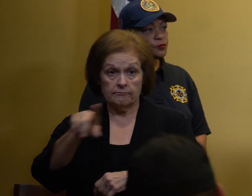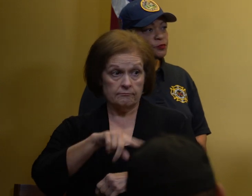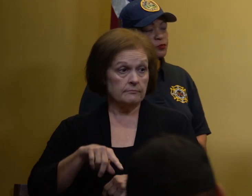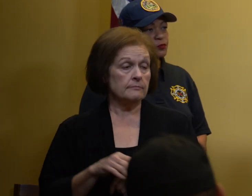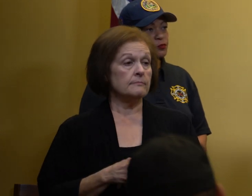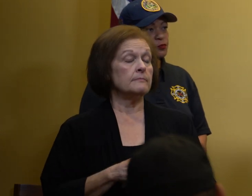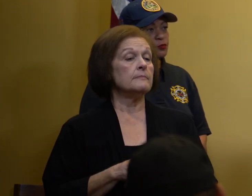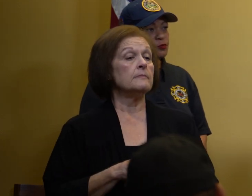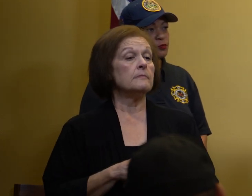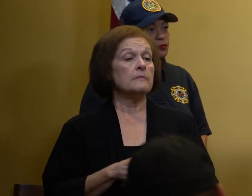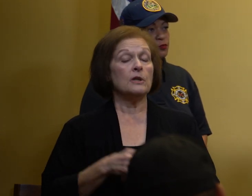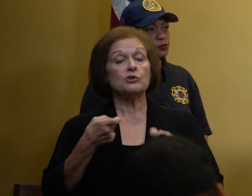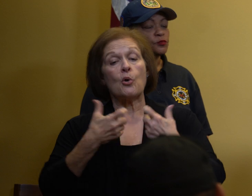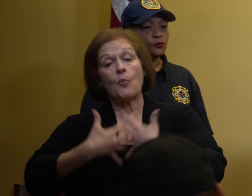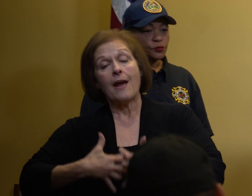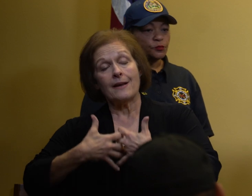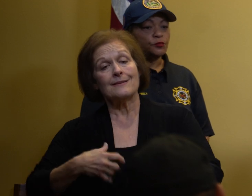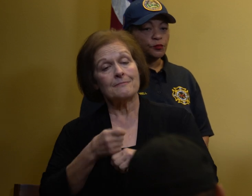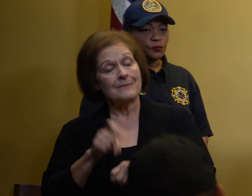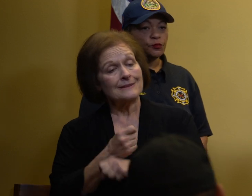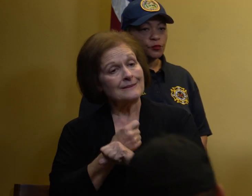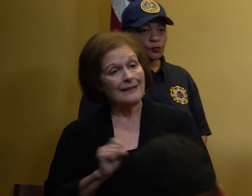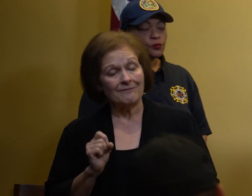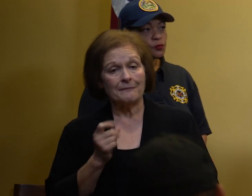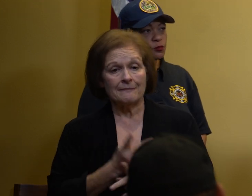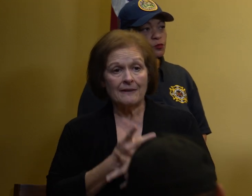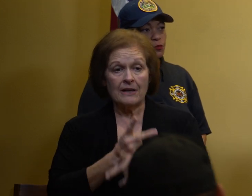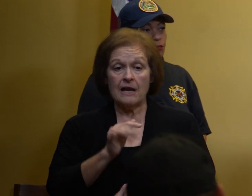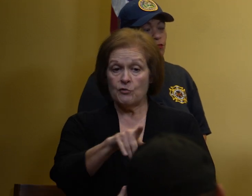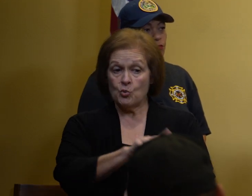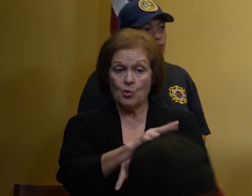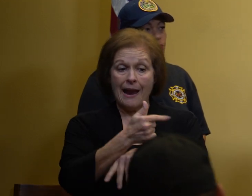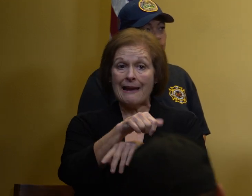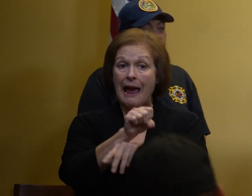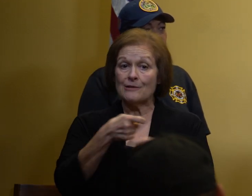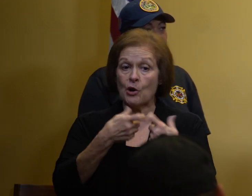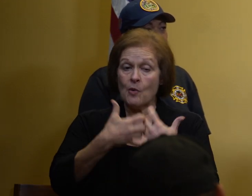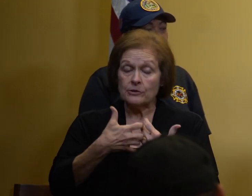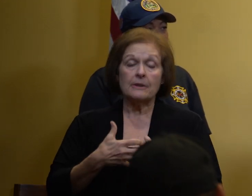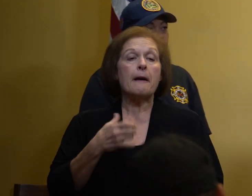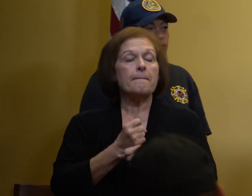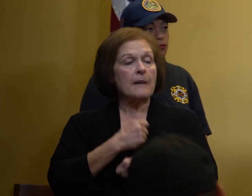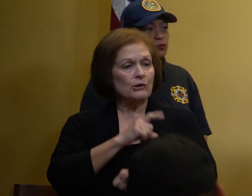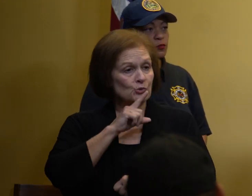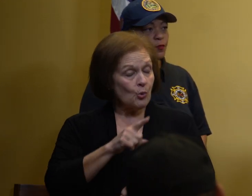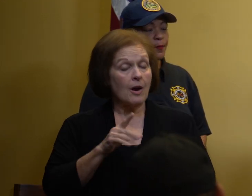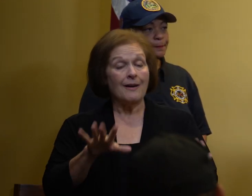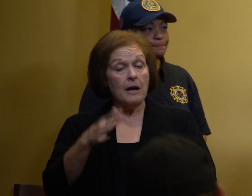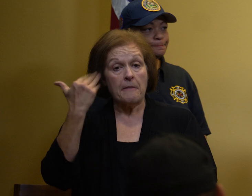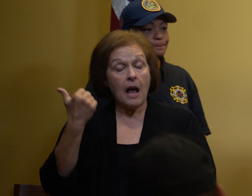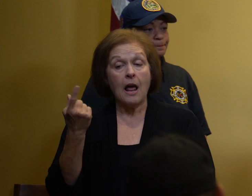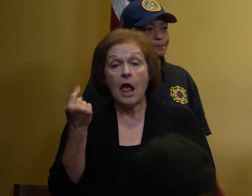probably again, generator safety. In the case of power outages, if you're using a gasoline generator, please make sure. We lost more